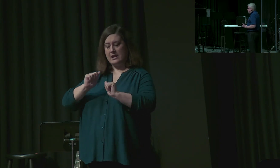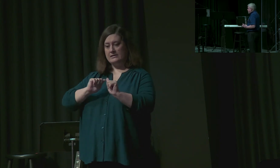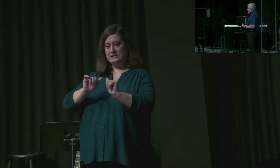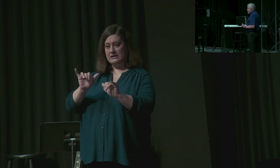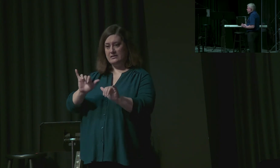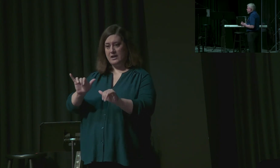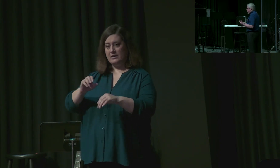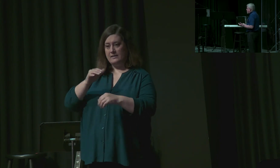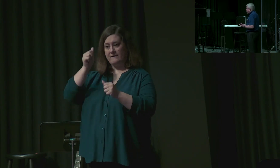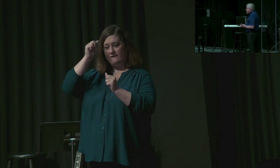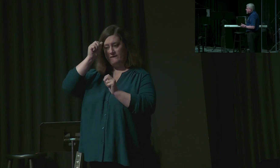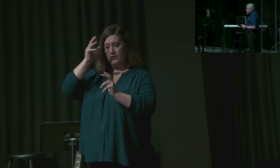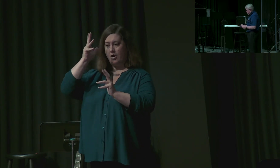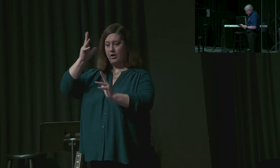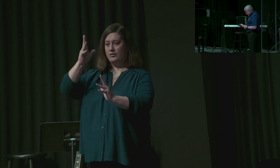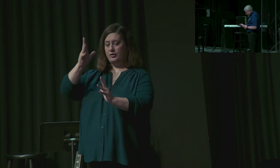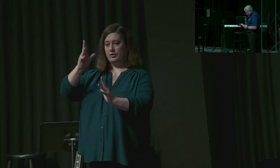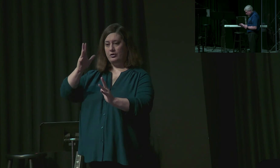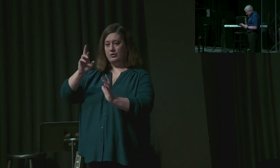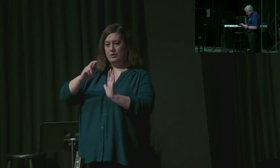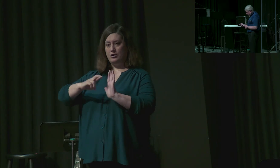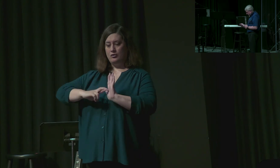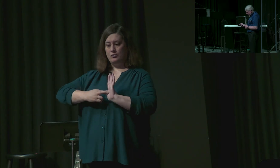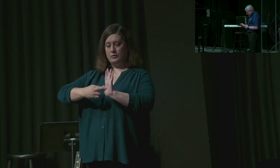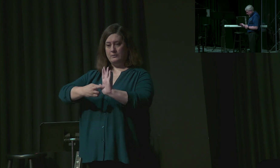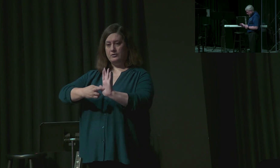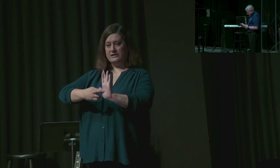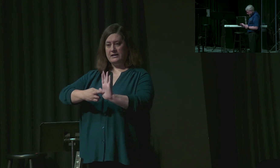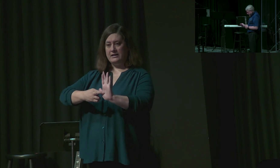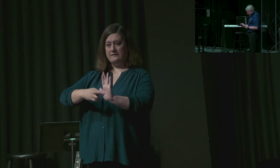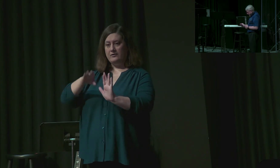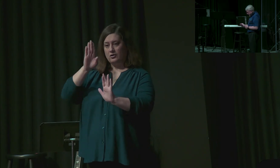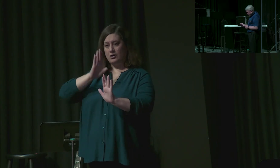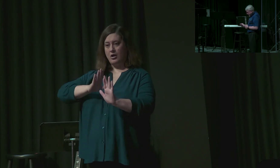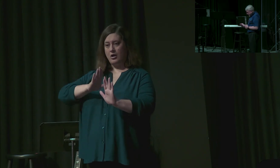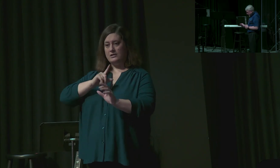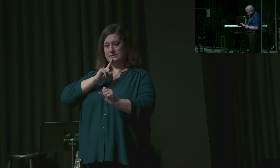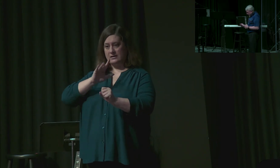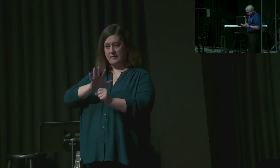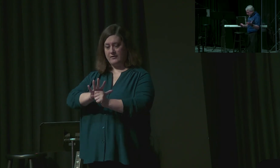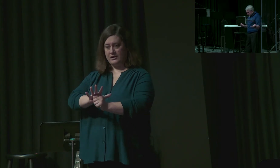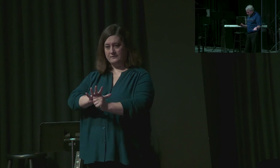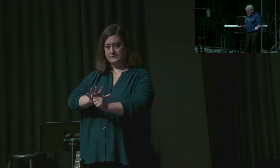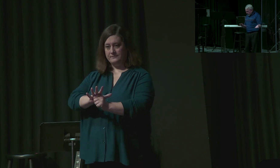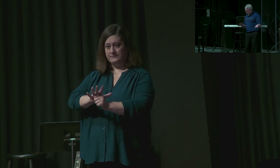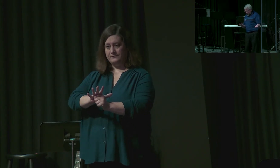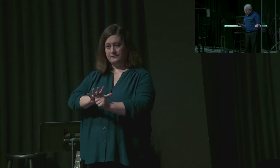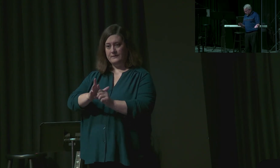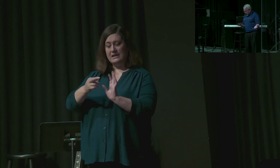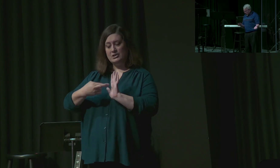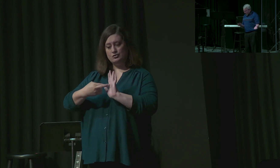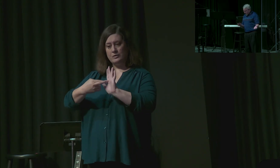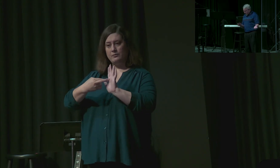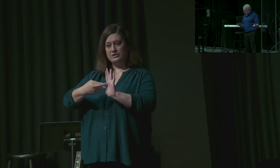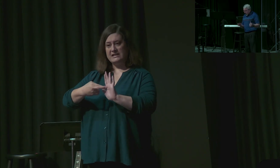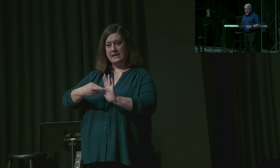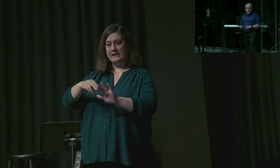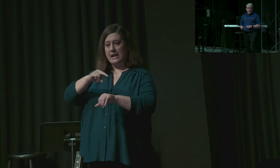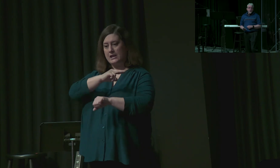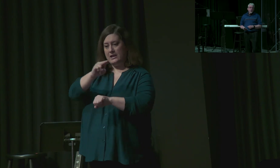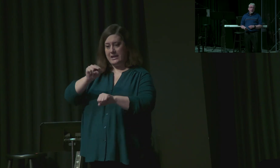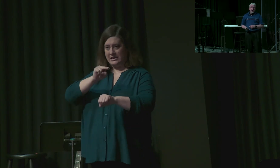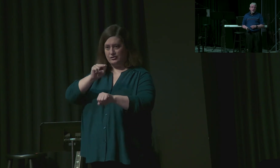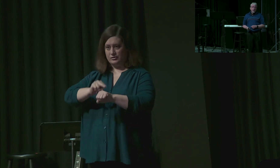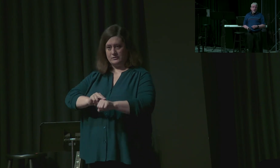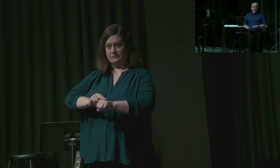as the representative of God's covenant. He is Israel, who strives or